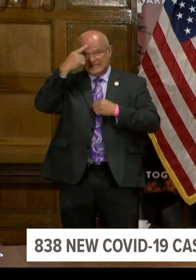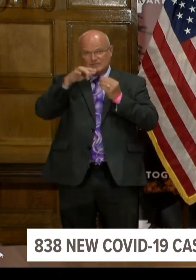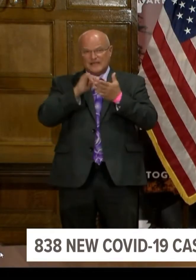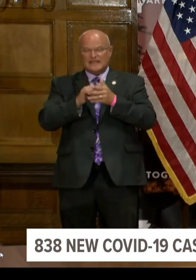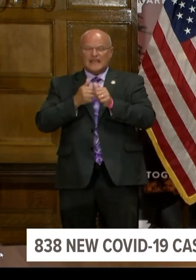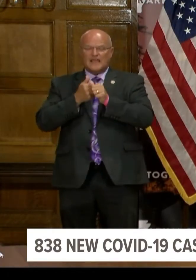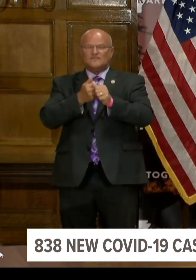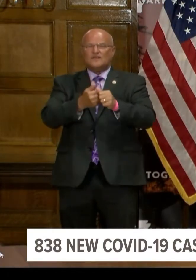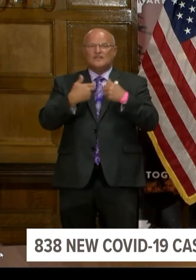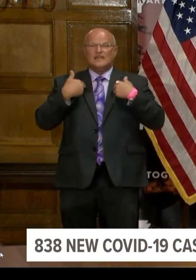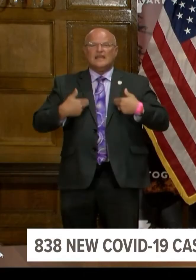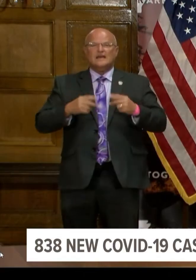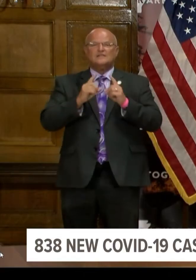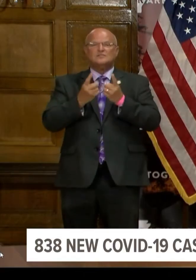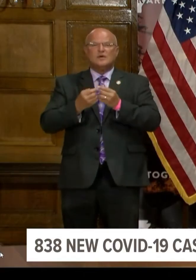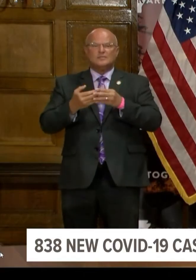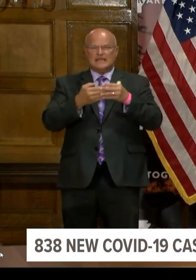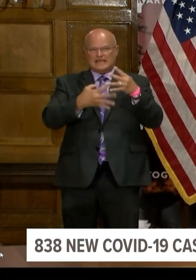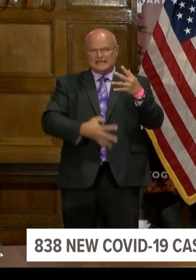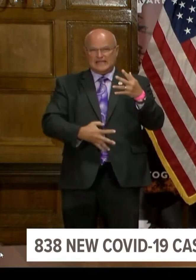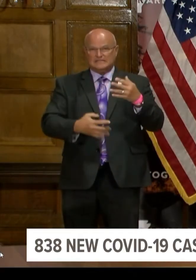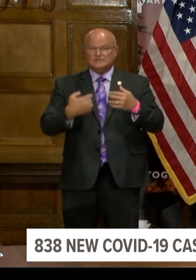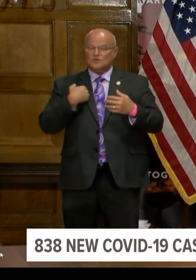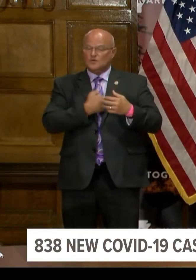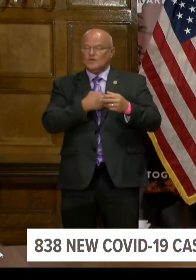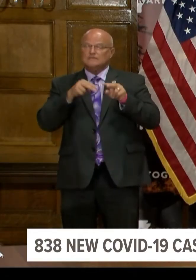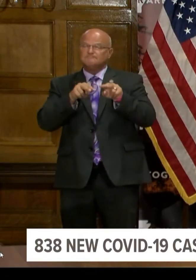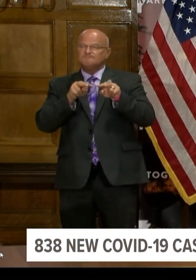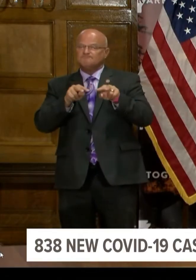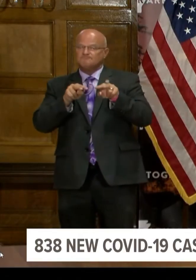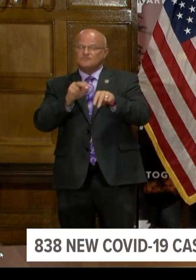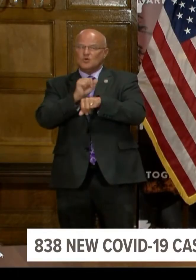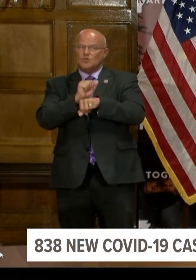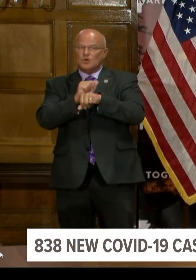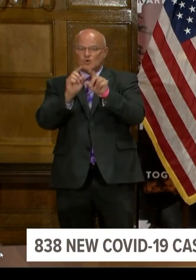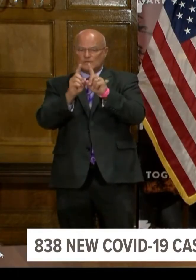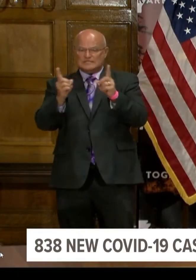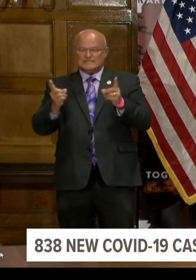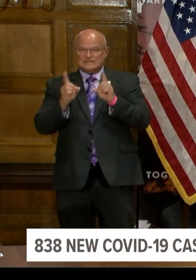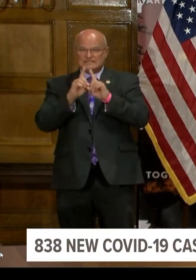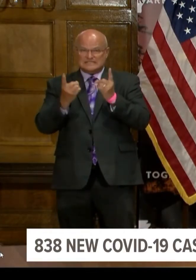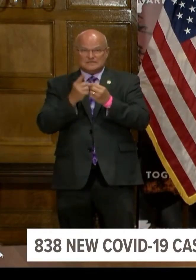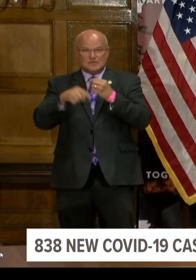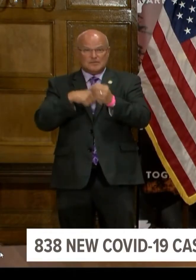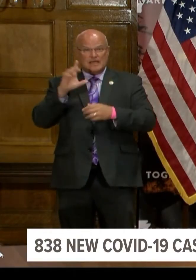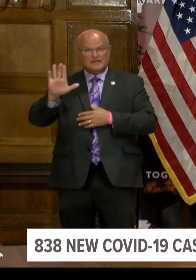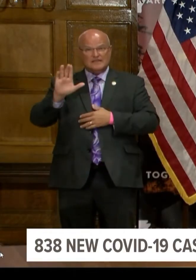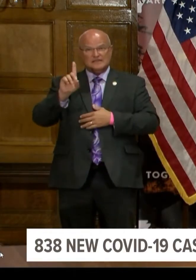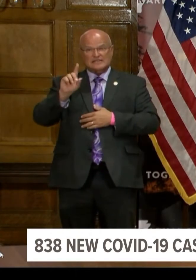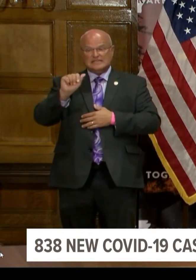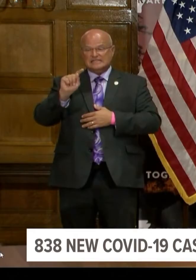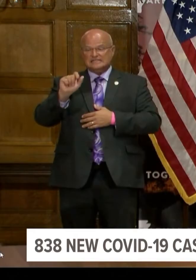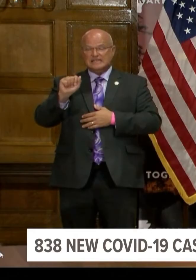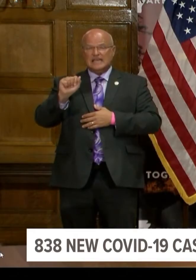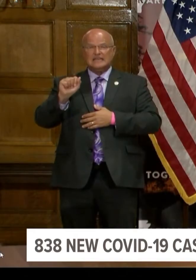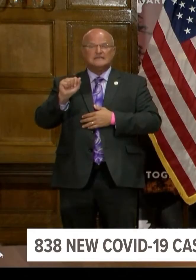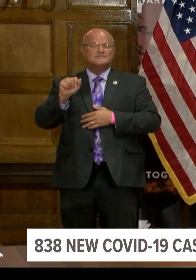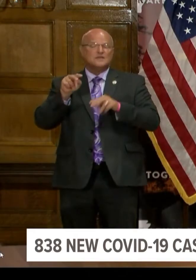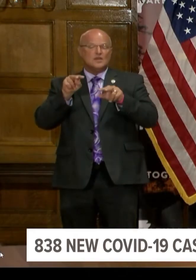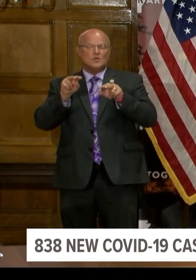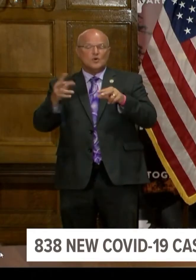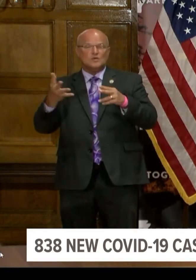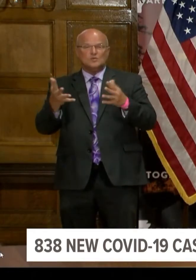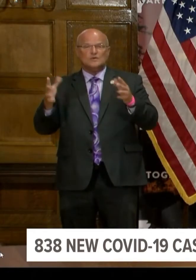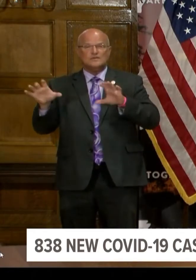the health department guidelines. We will continue to work with districts on their data and observe what's going on as they go